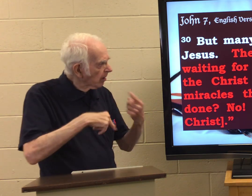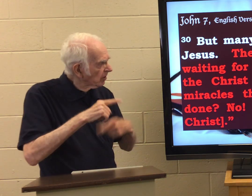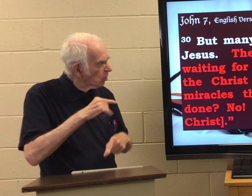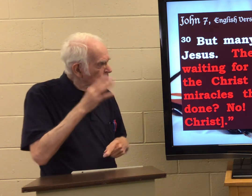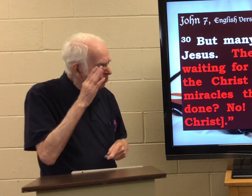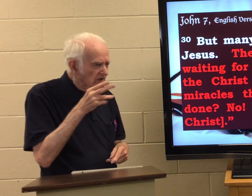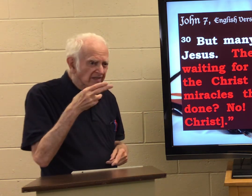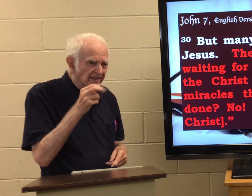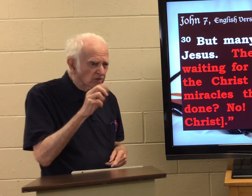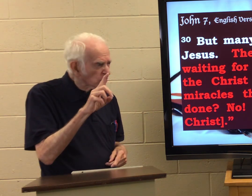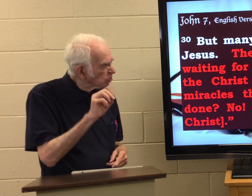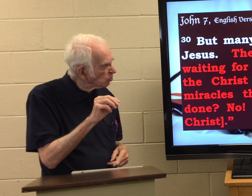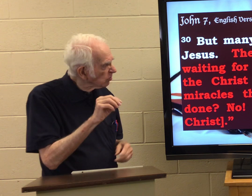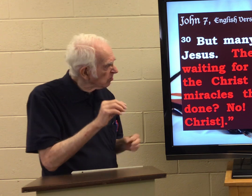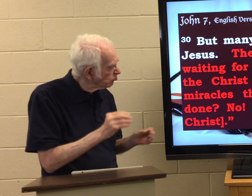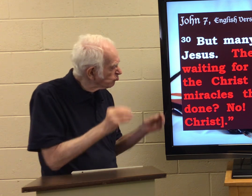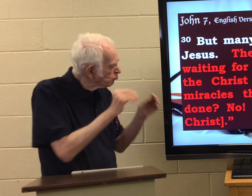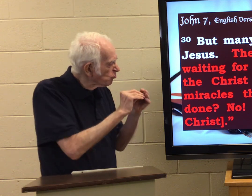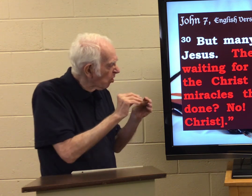comes, will he do more miracles